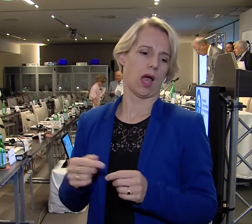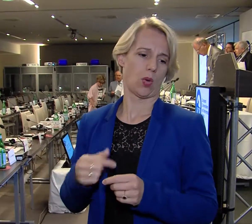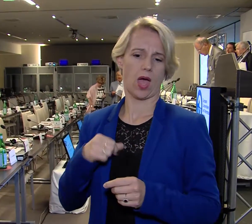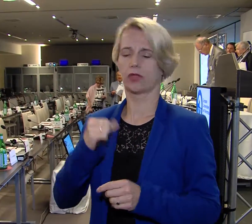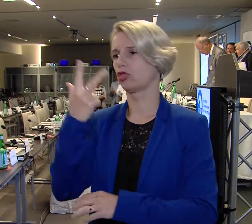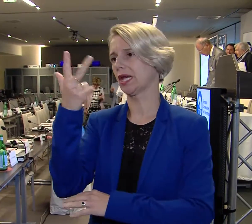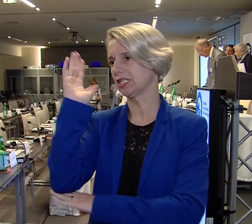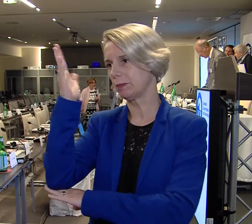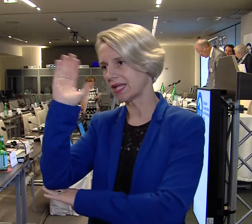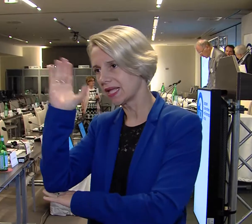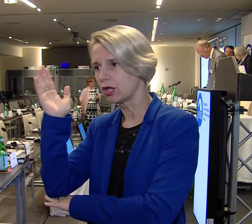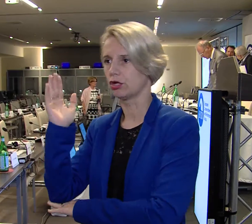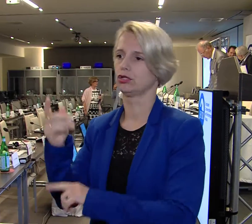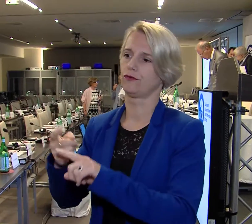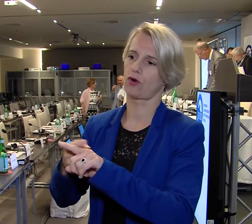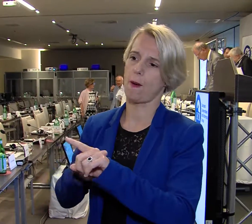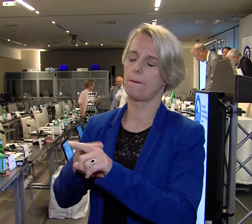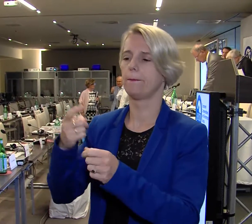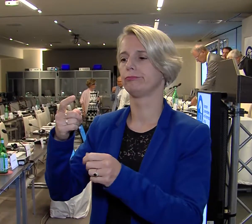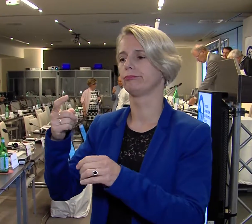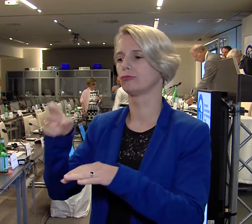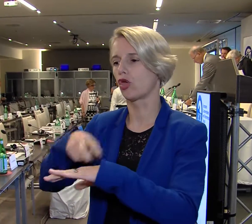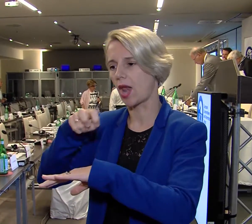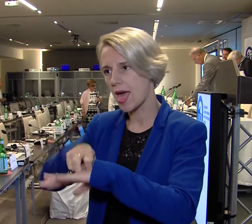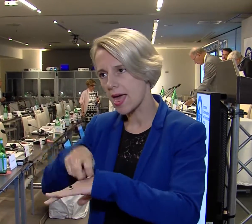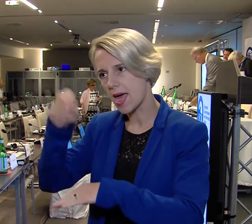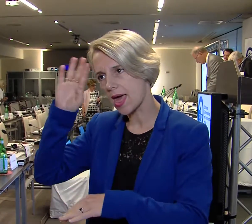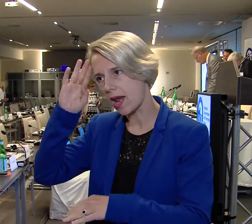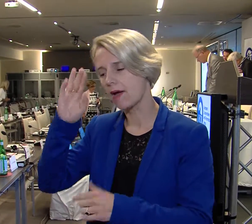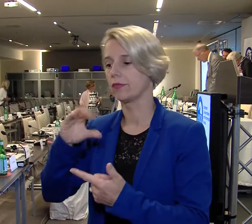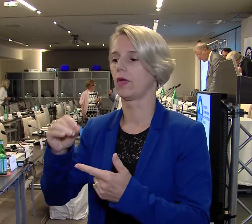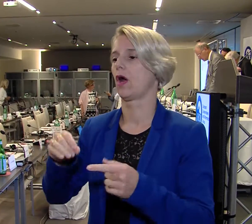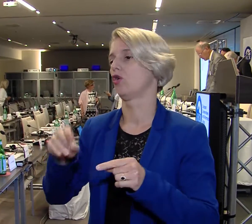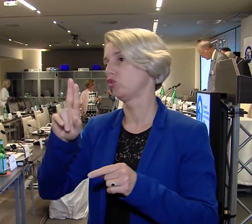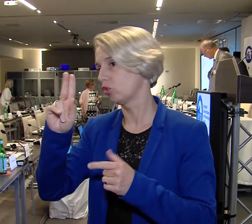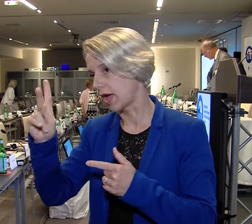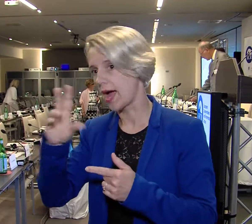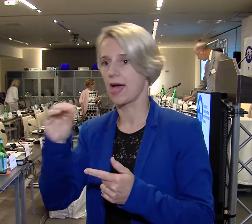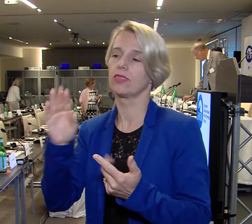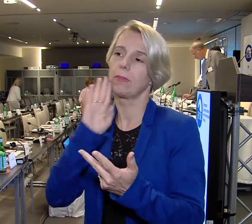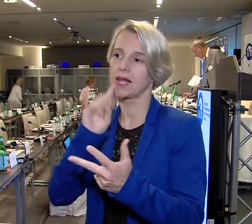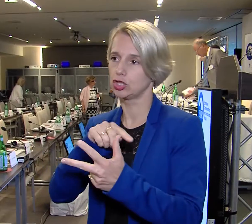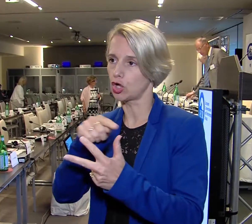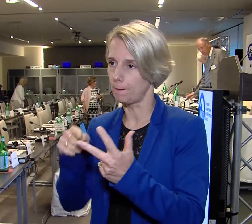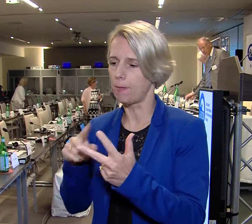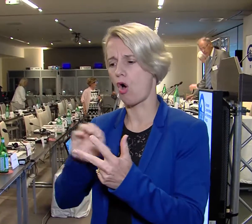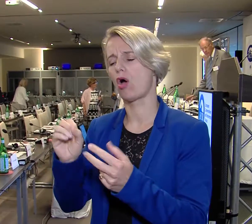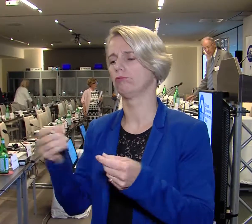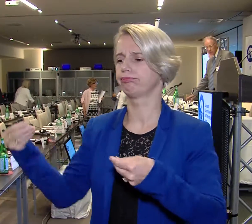in Parliament at this time. We had three panelists, experts, one from Northern Ireland, one from the UK, and one